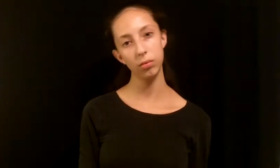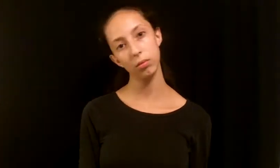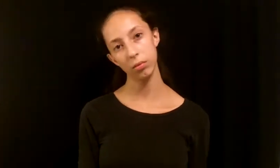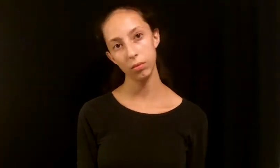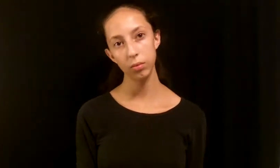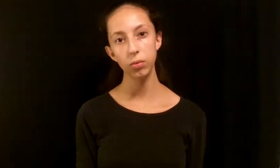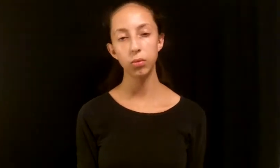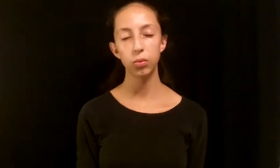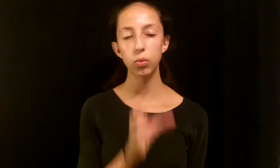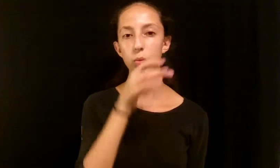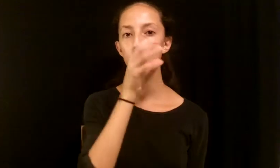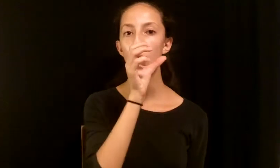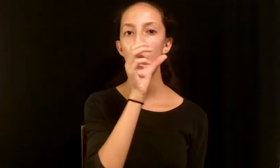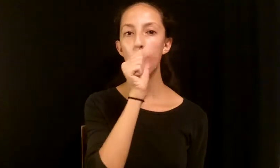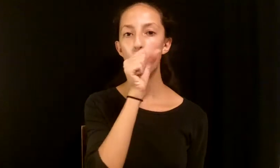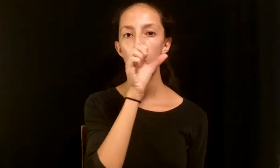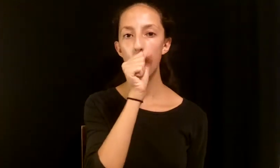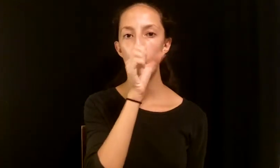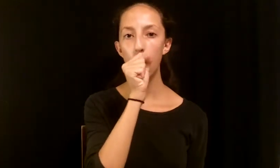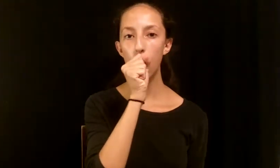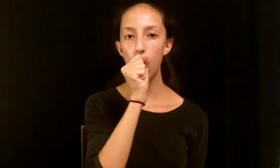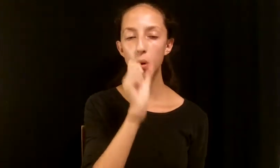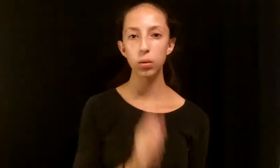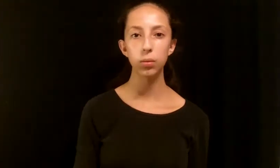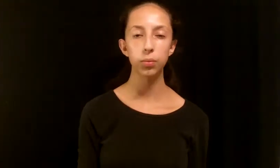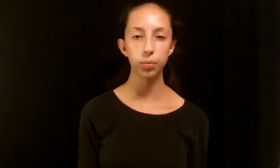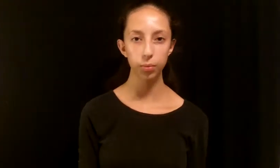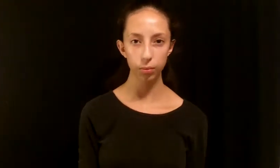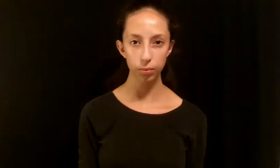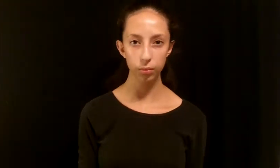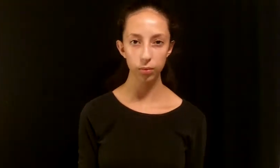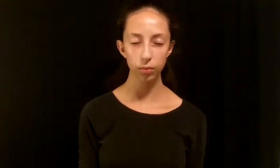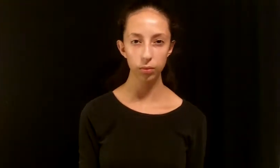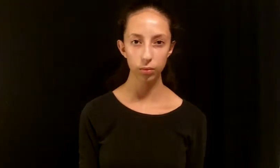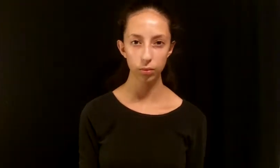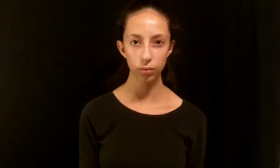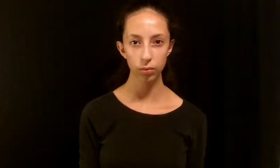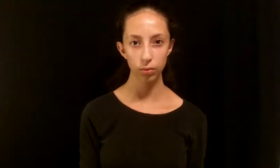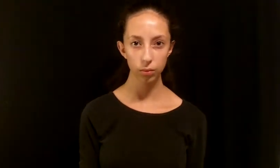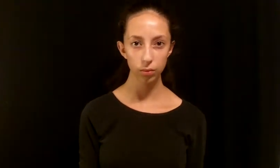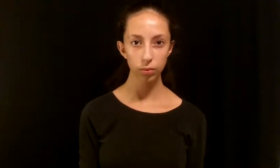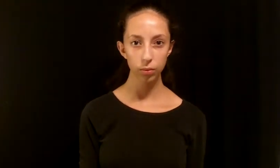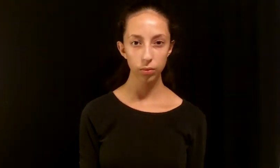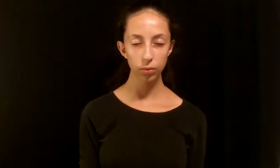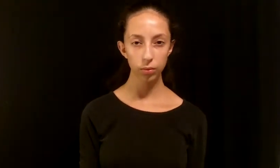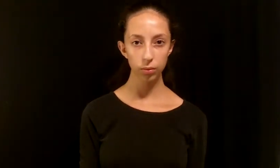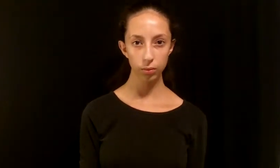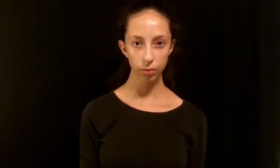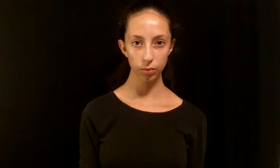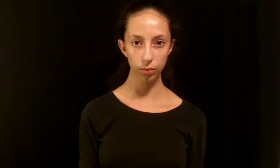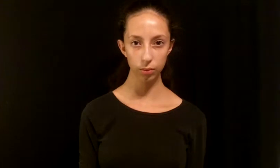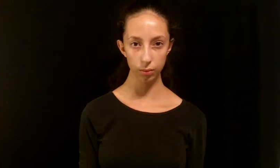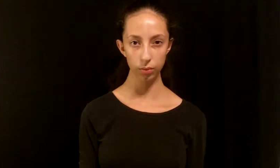Orange, you're squeezing right in front of your mouth. Then you've got several which are with the letters.